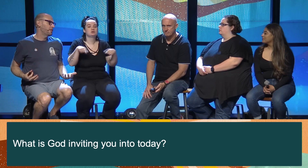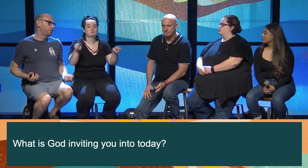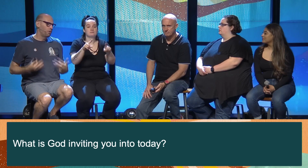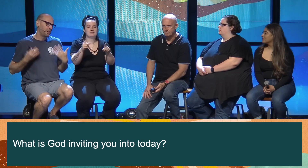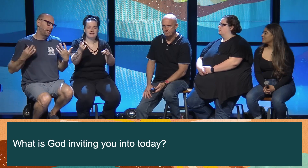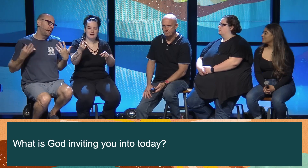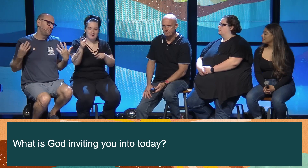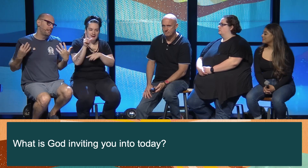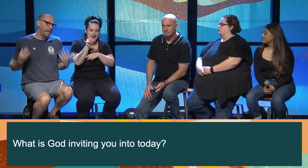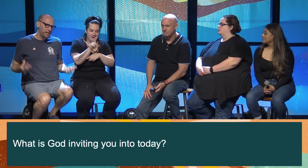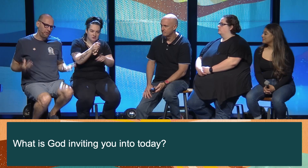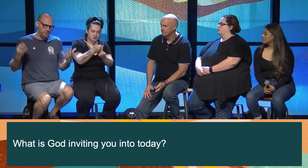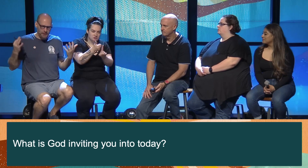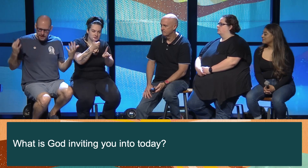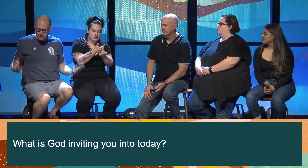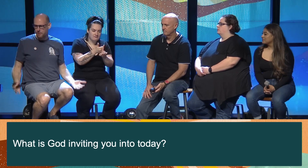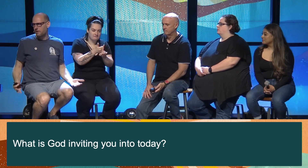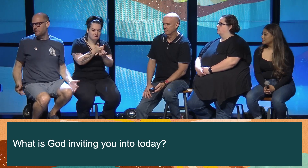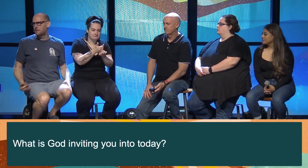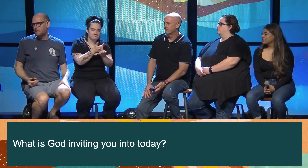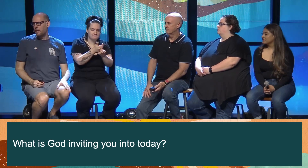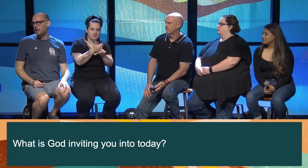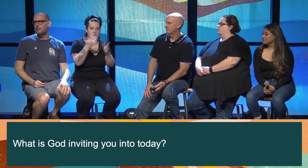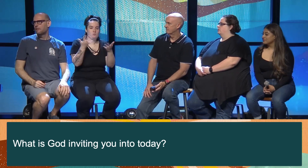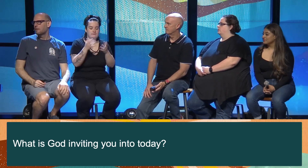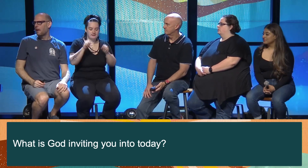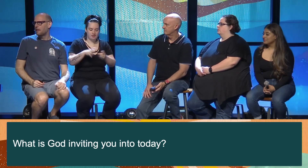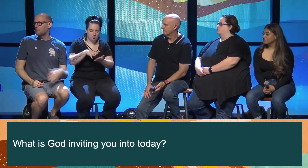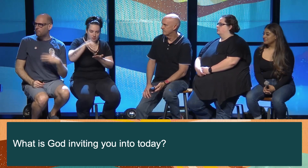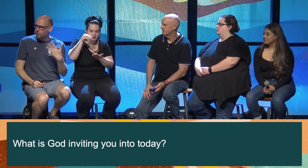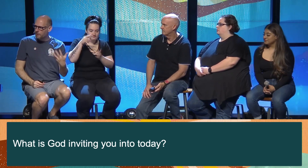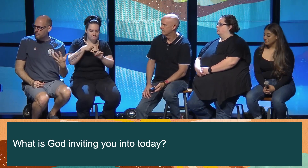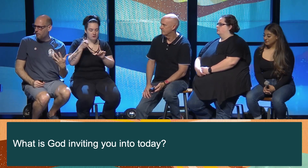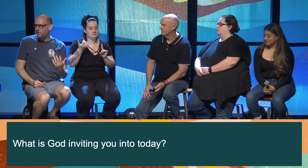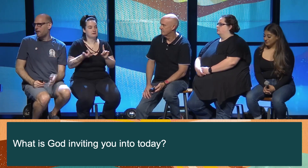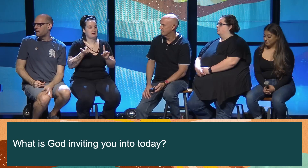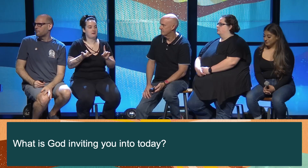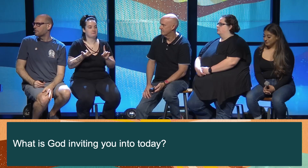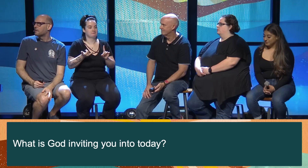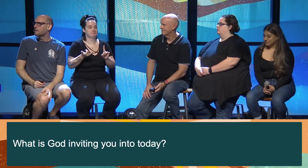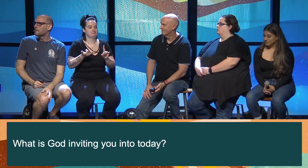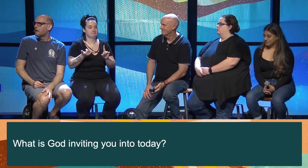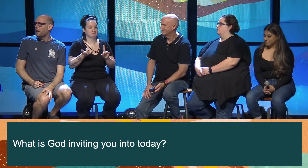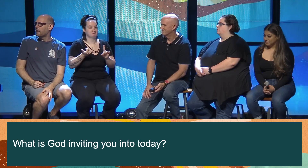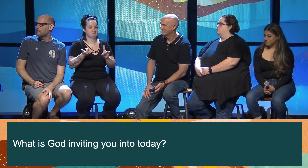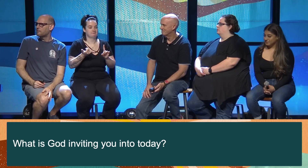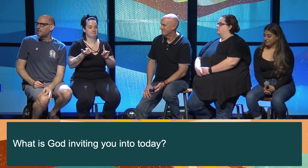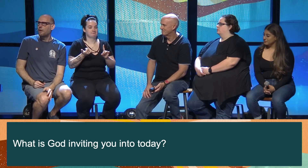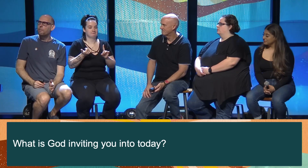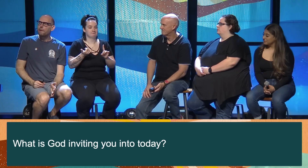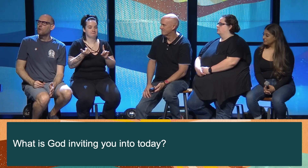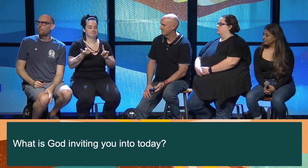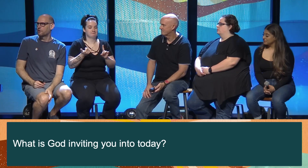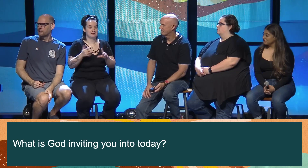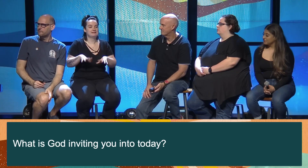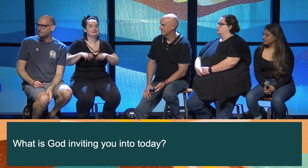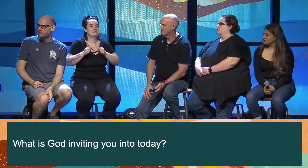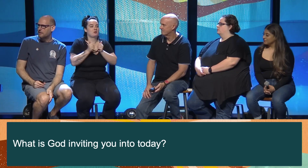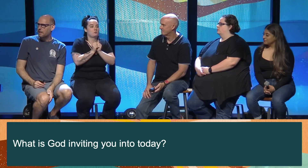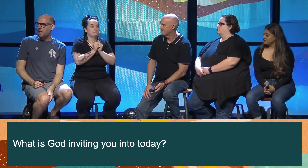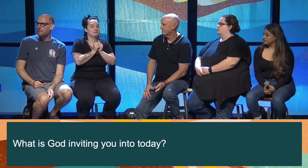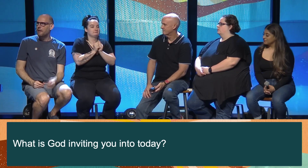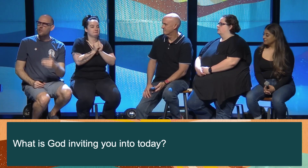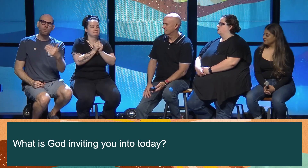yourself the question, what could I take from my experience today and employ in my life and become a better